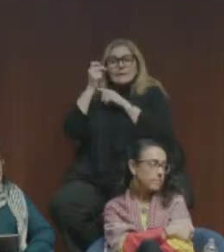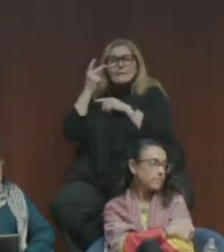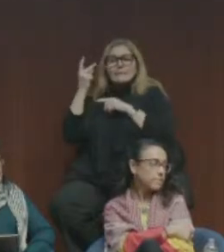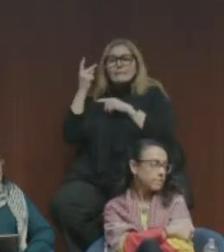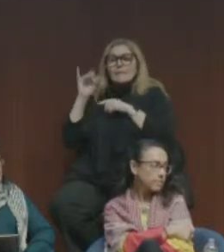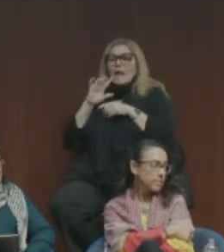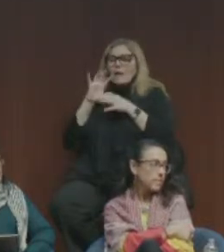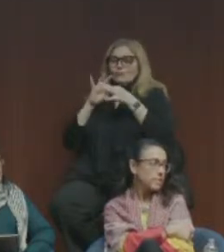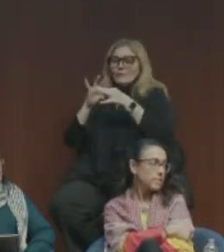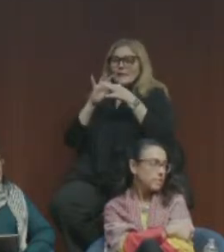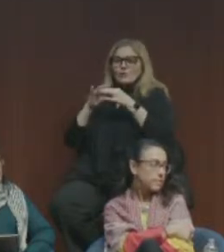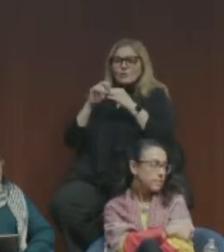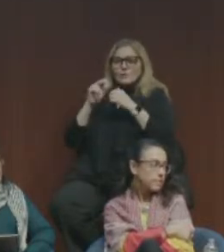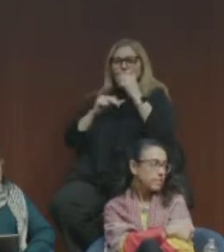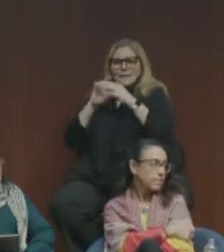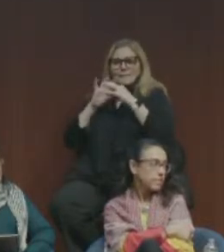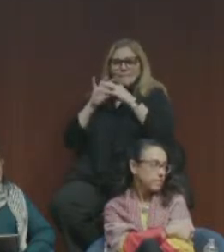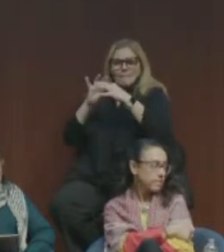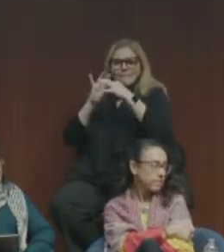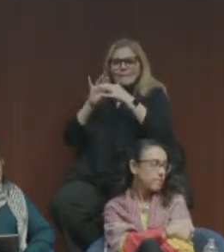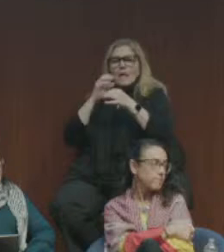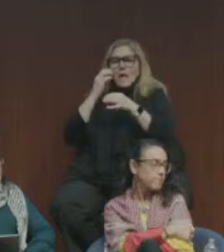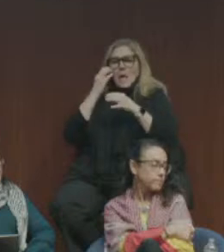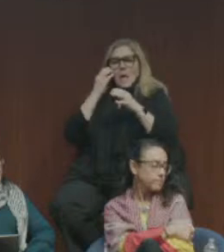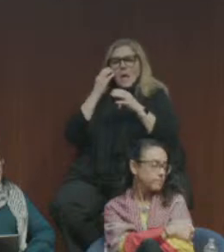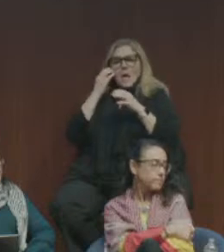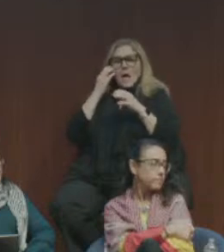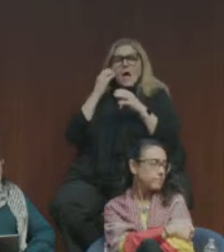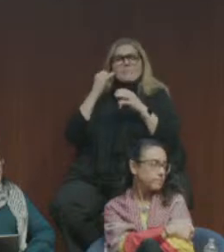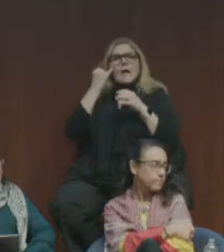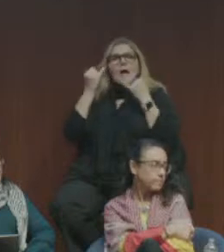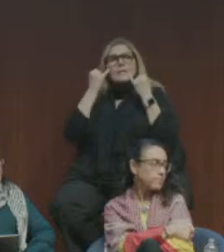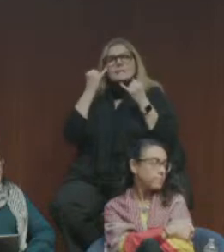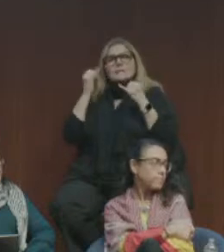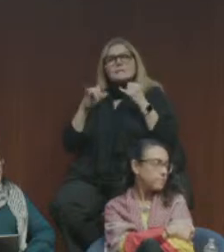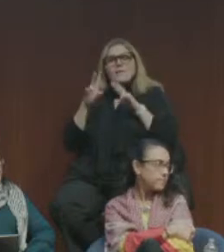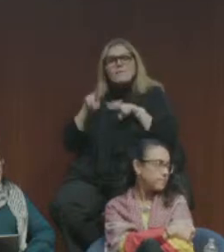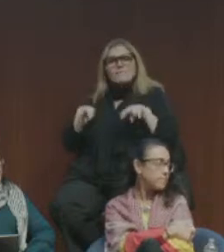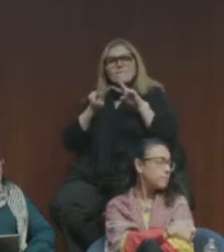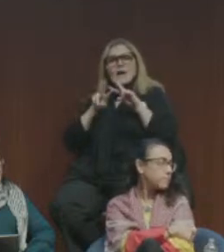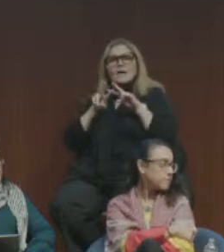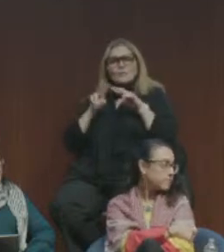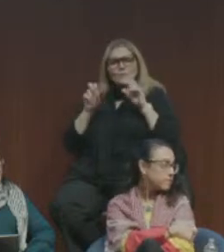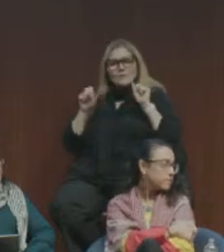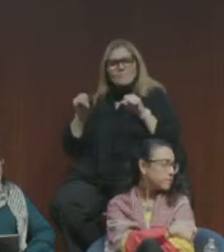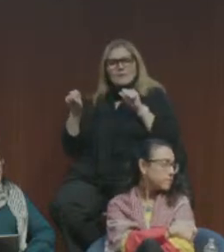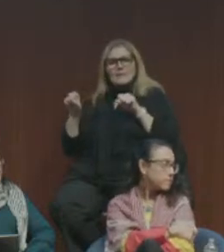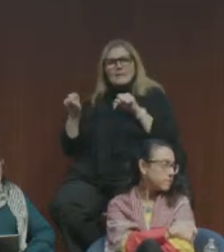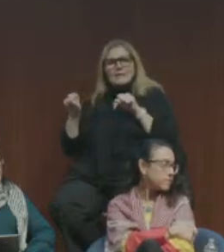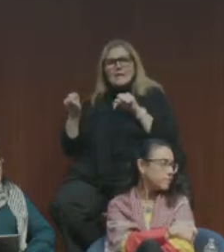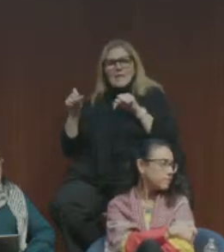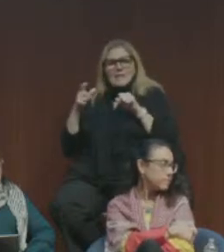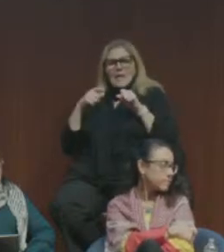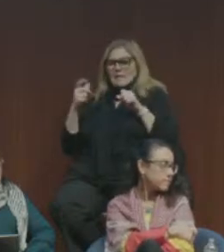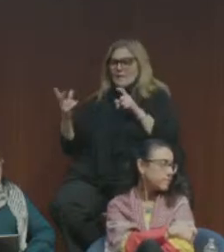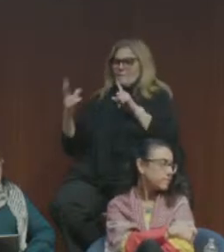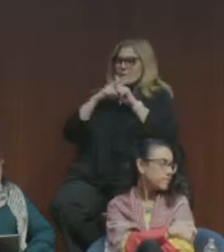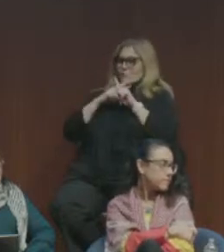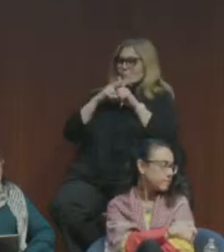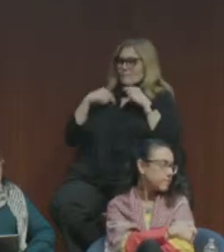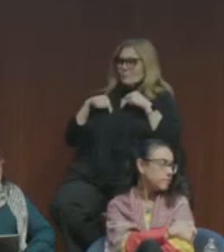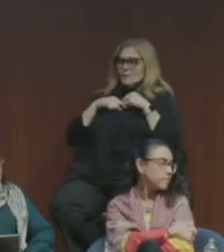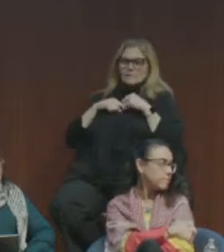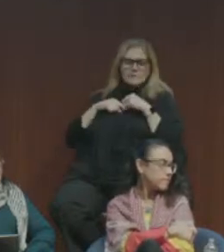of relationship building, right, and across kind of notions of value and ability that have been ascribed to us,